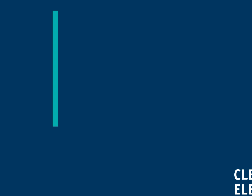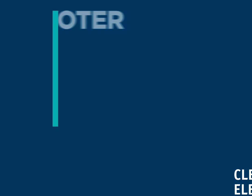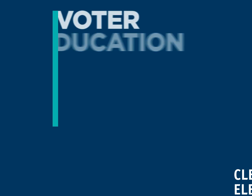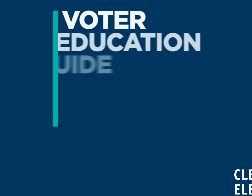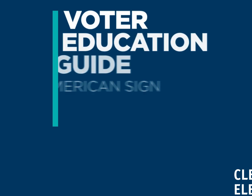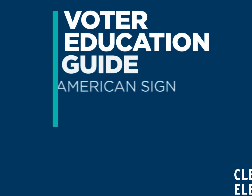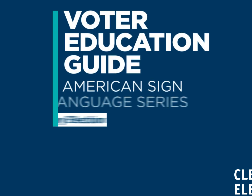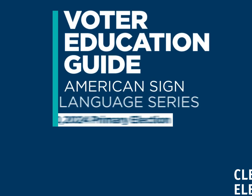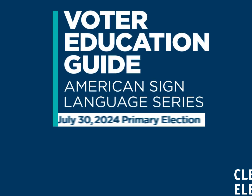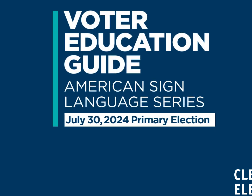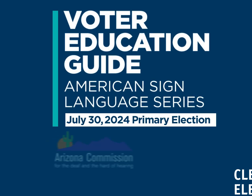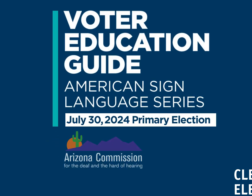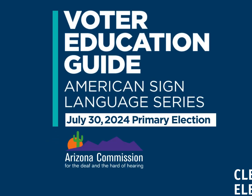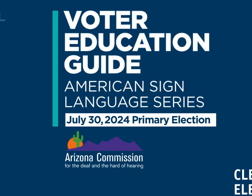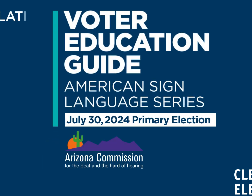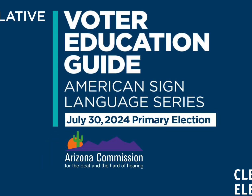Thank you.